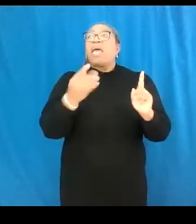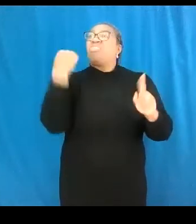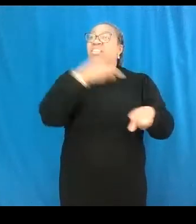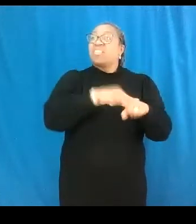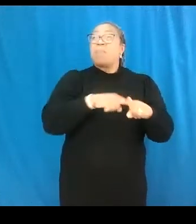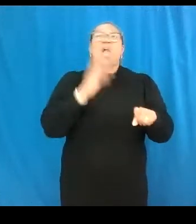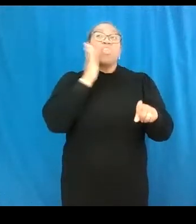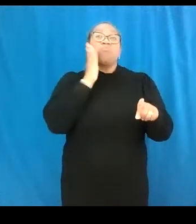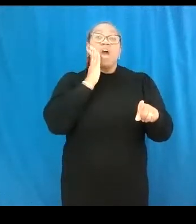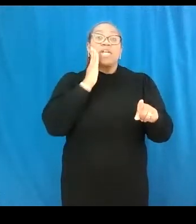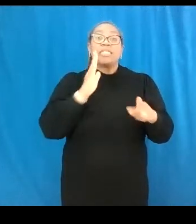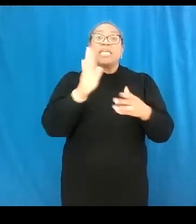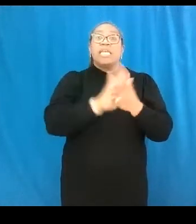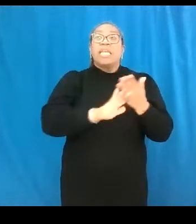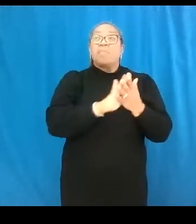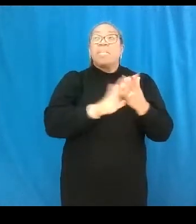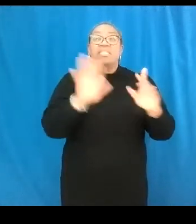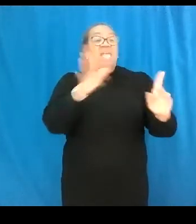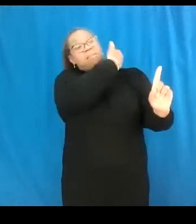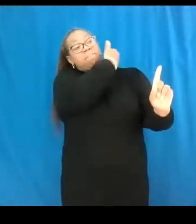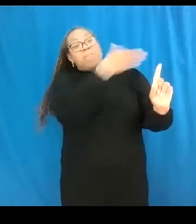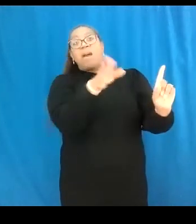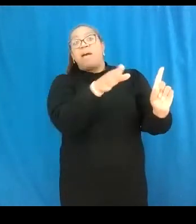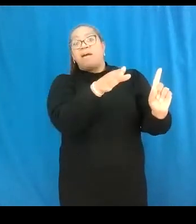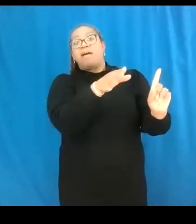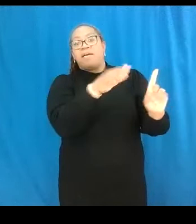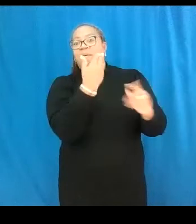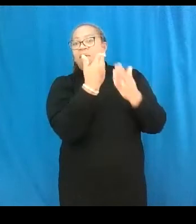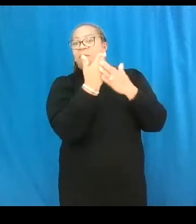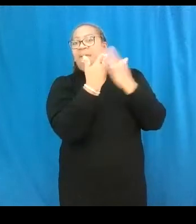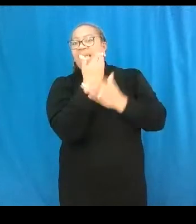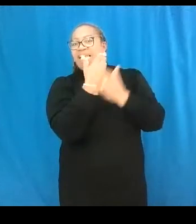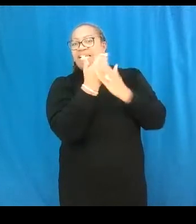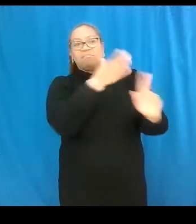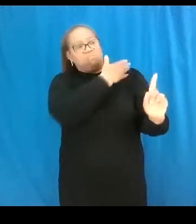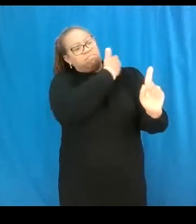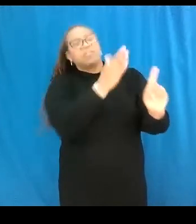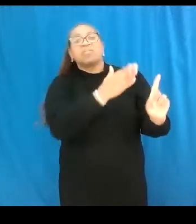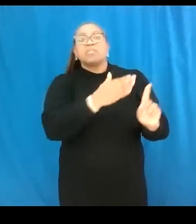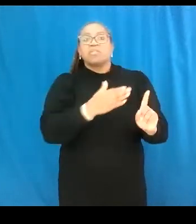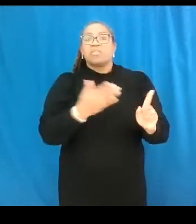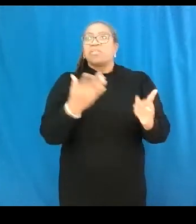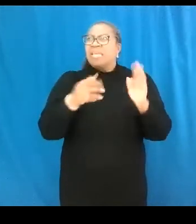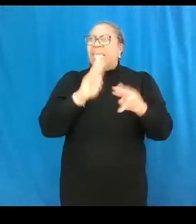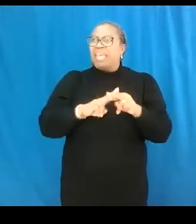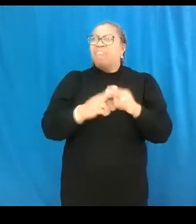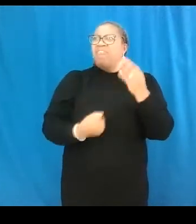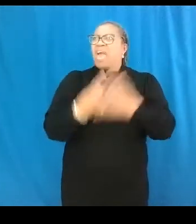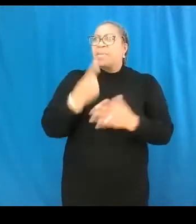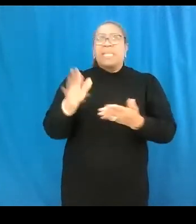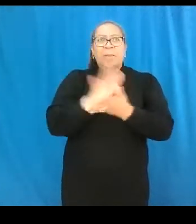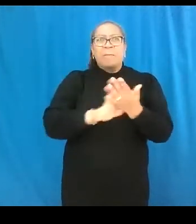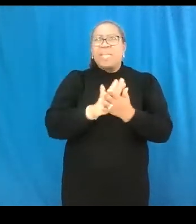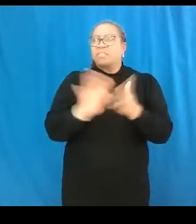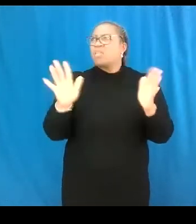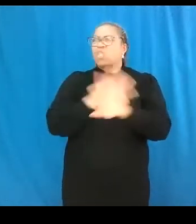had probably backhand you. And obviously, this was a sign, even today, it's a sign of total